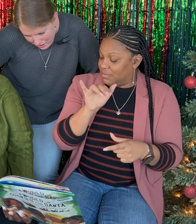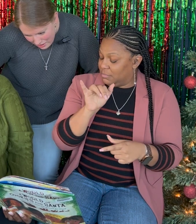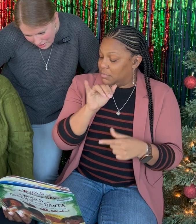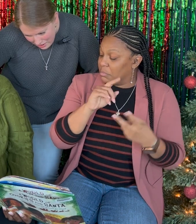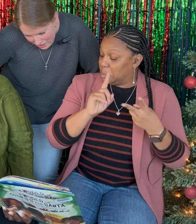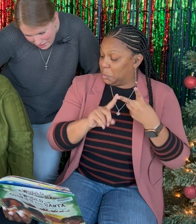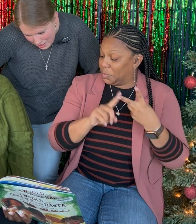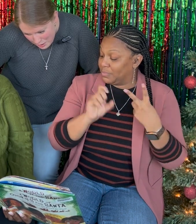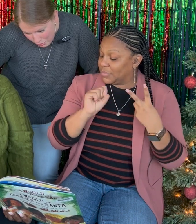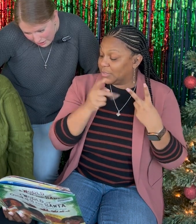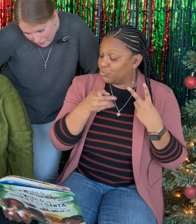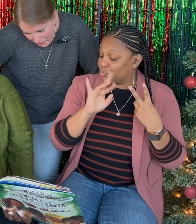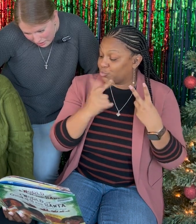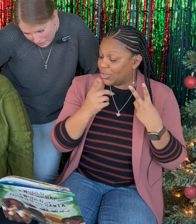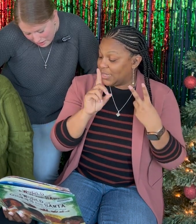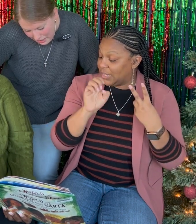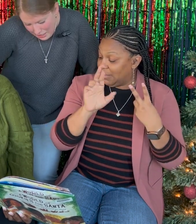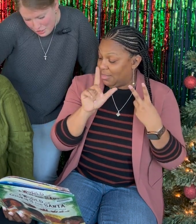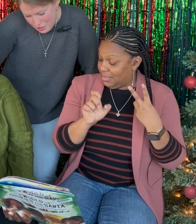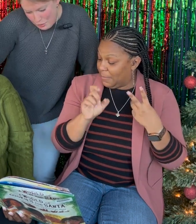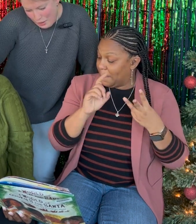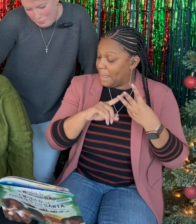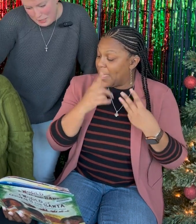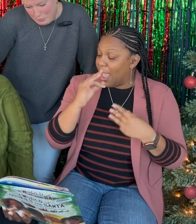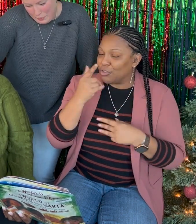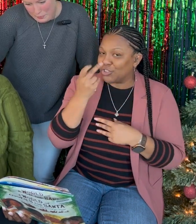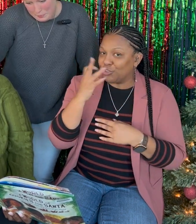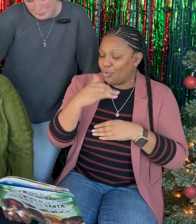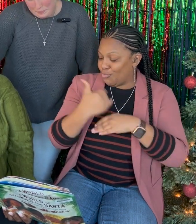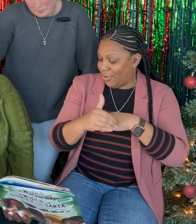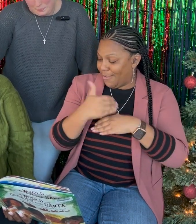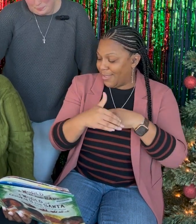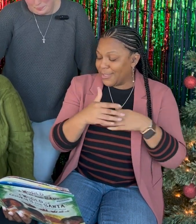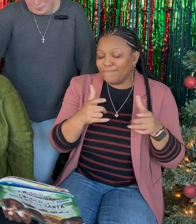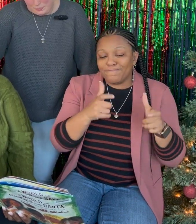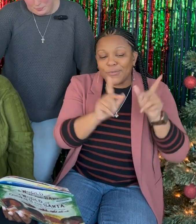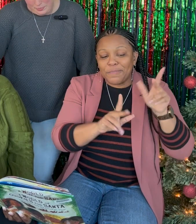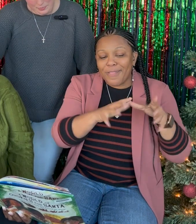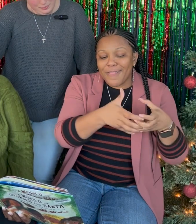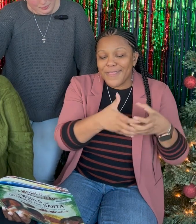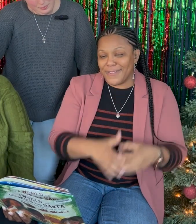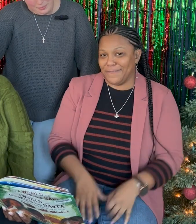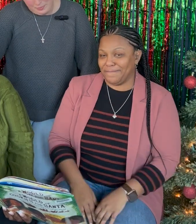Pepperkracker, Spriegel, and gingerbread people.